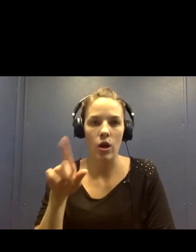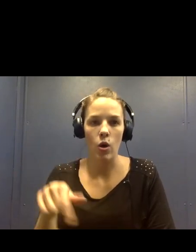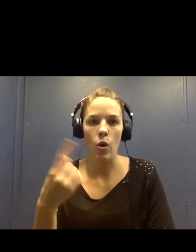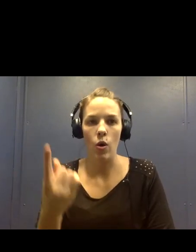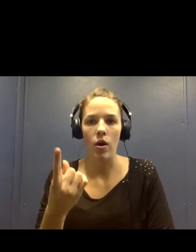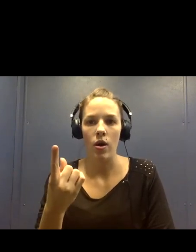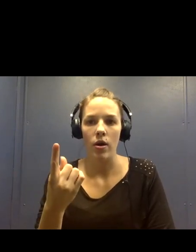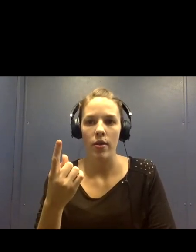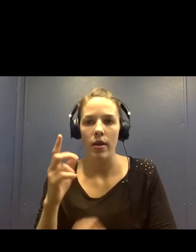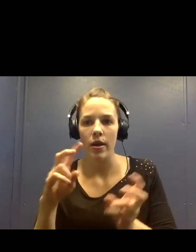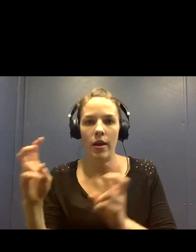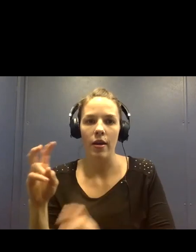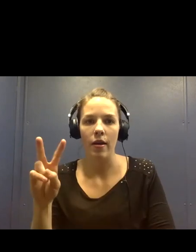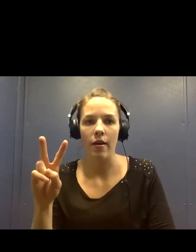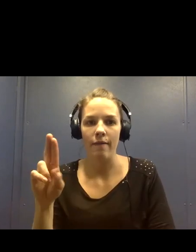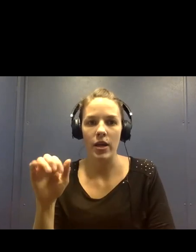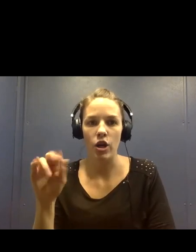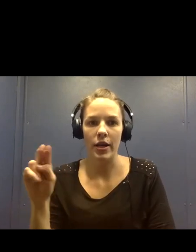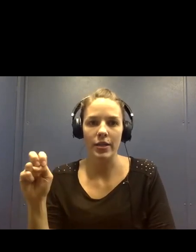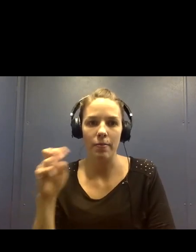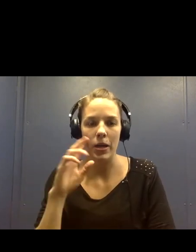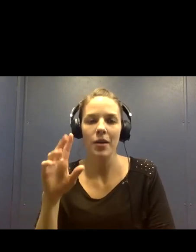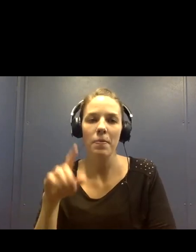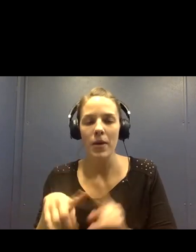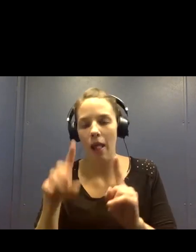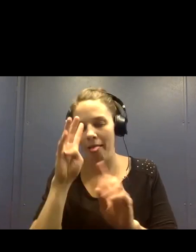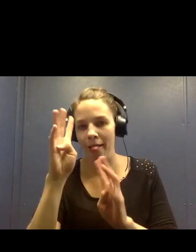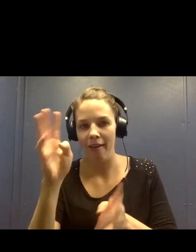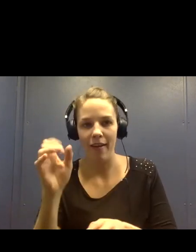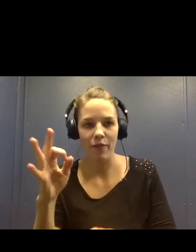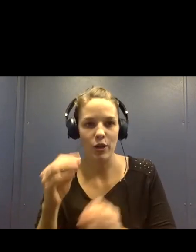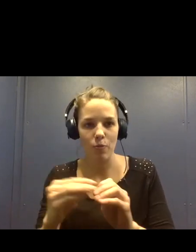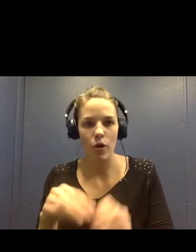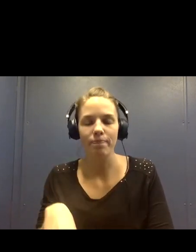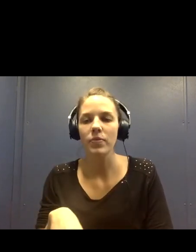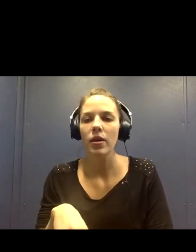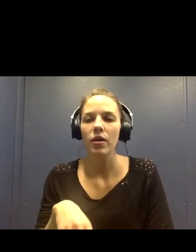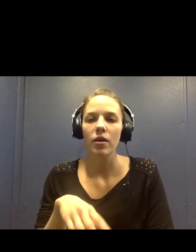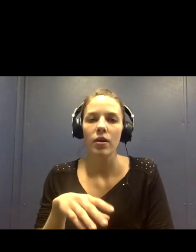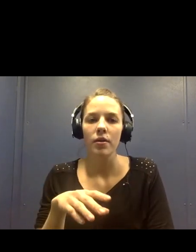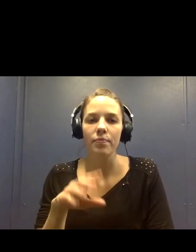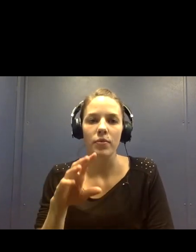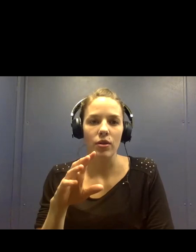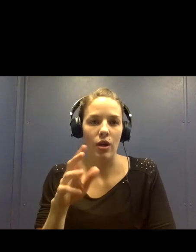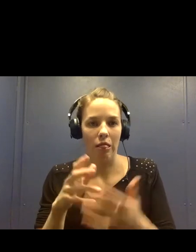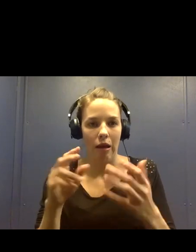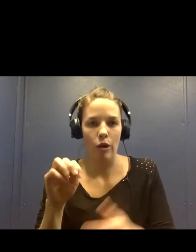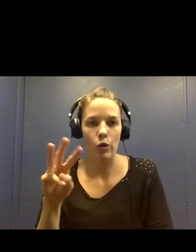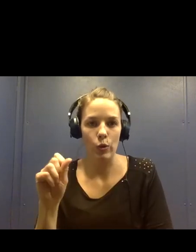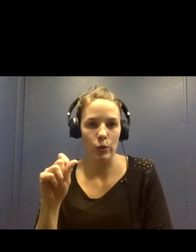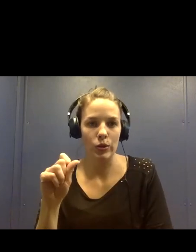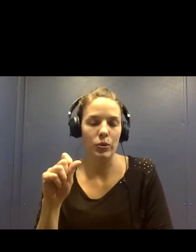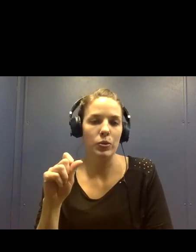Brooke, but I'll wing it if there's more. So a lot of news recently